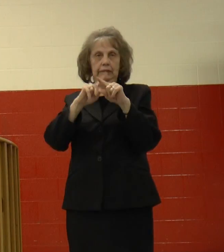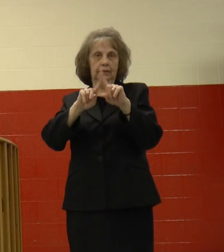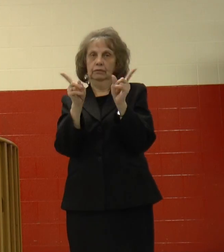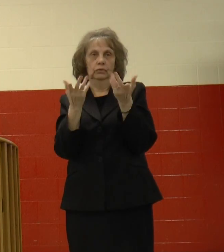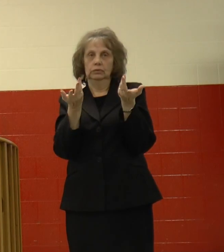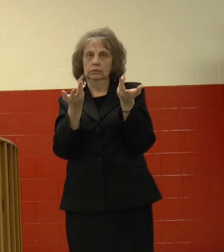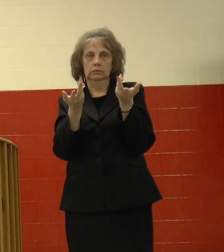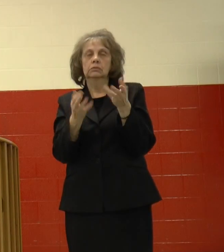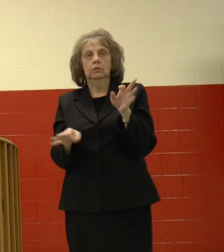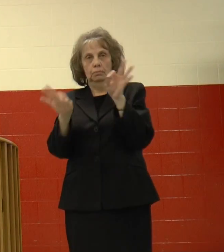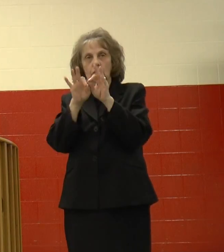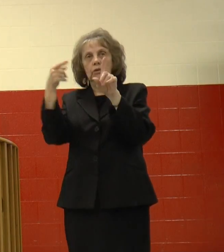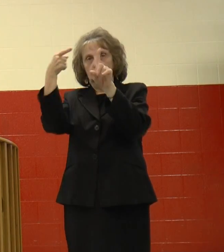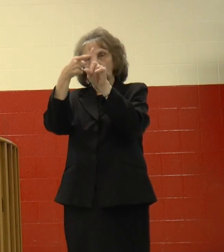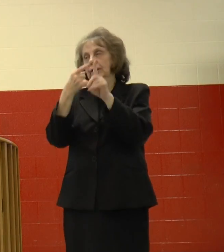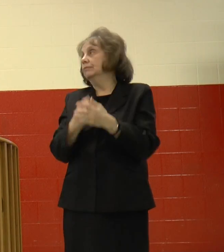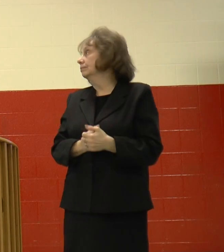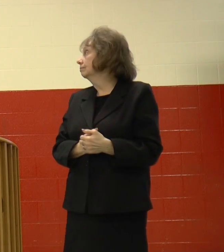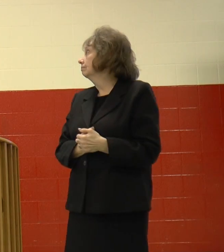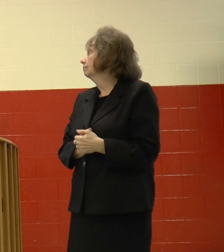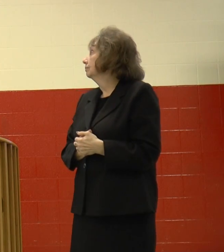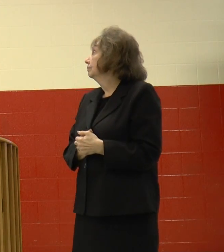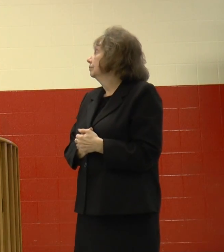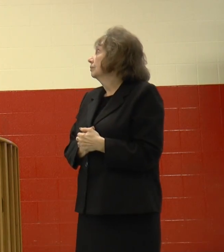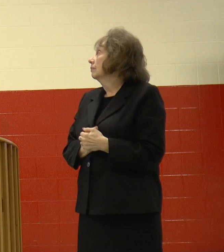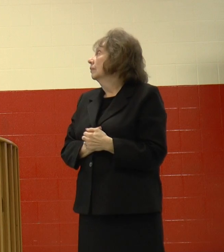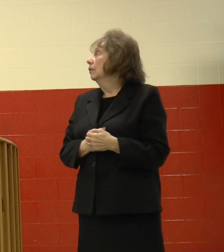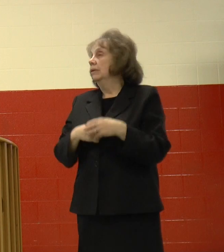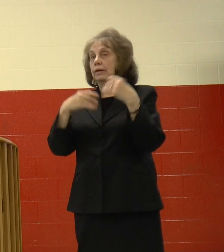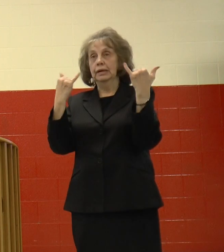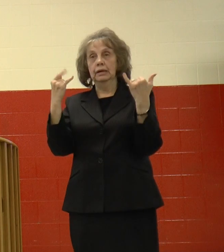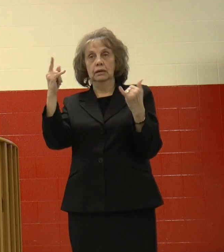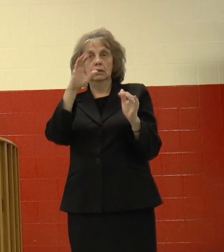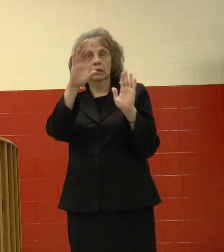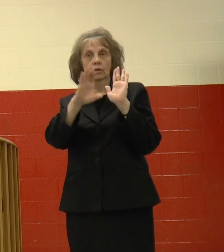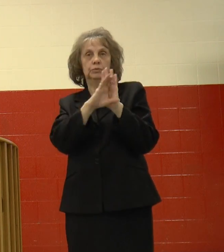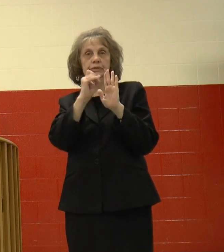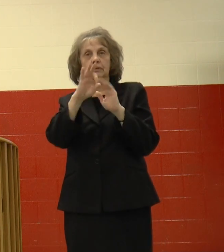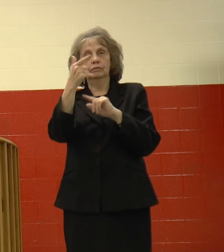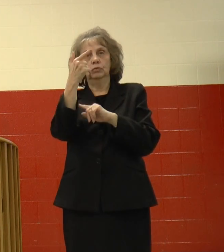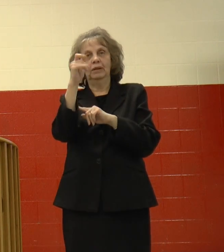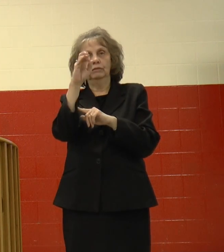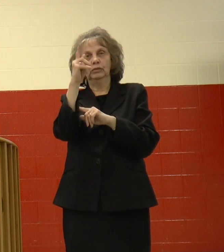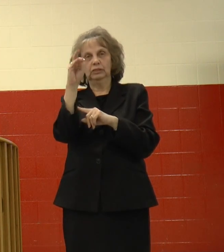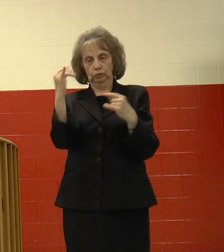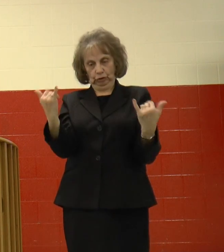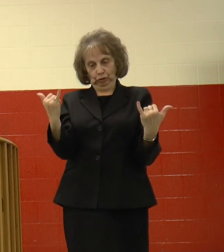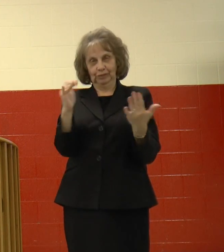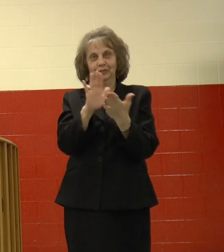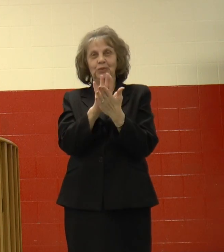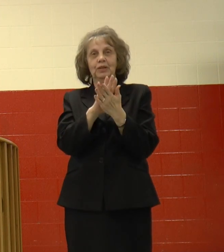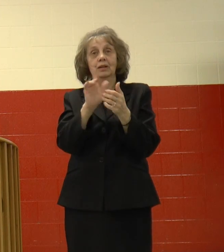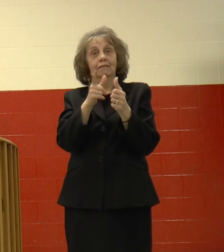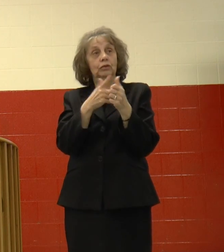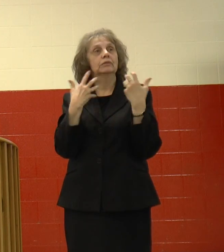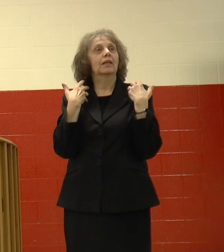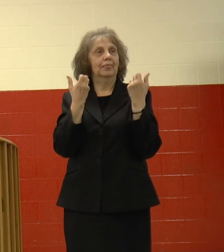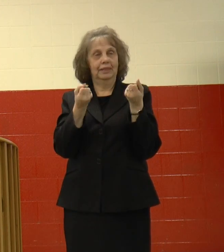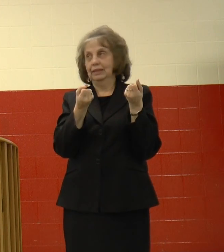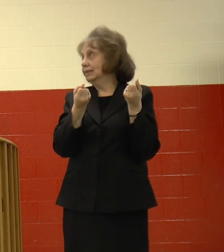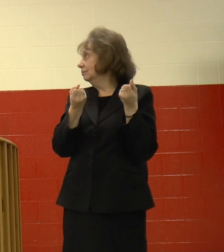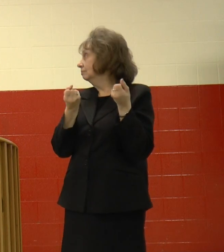and that's an important point. So these are the characteristics of 21st century schools. First of all, they're healthy.